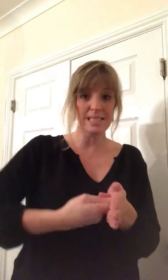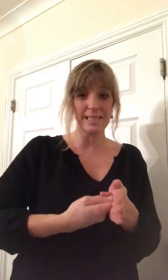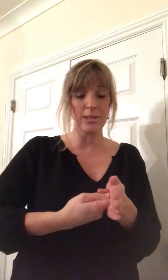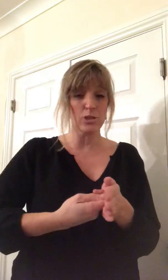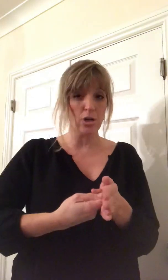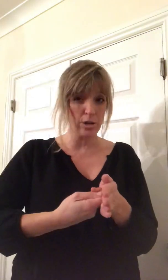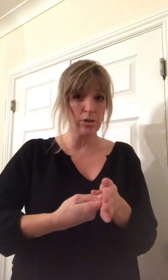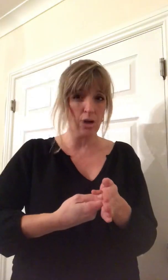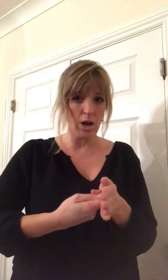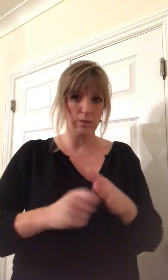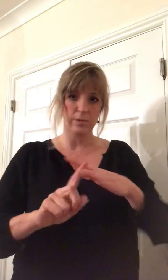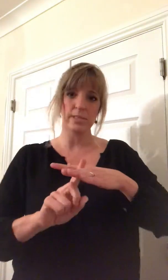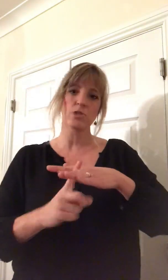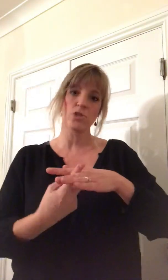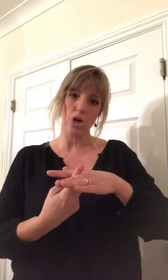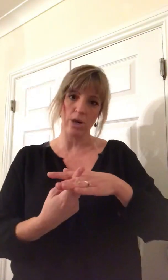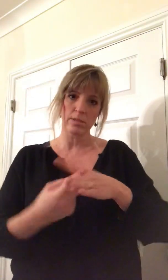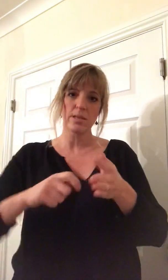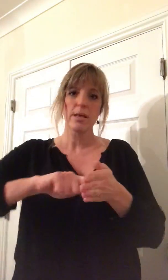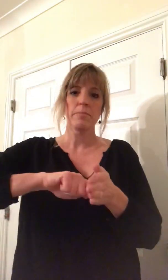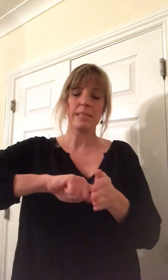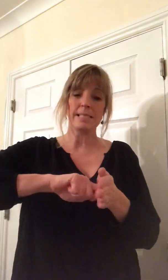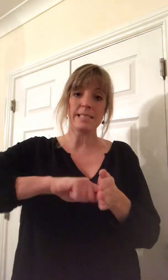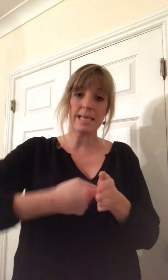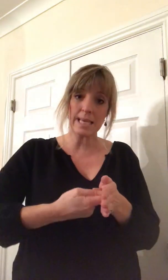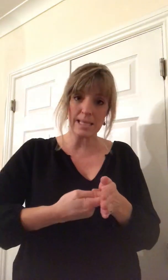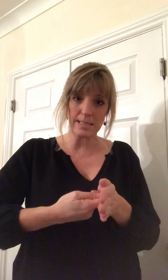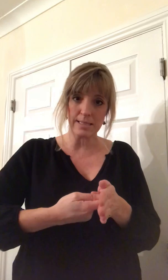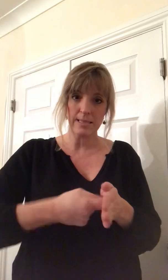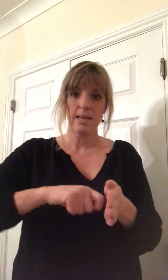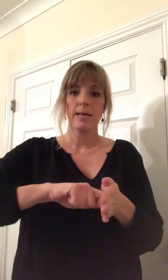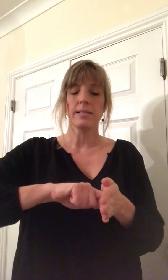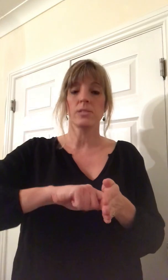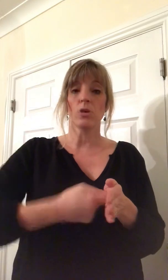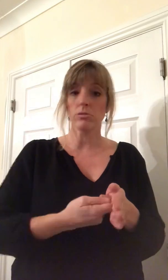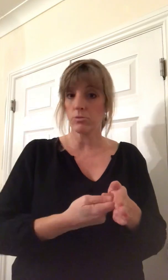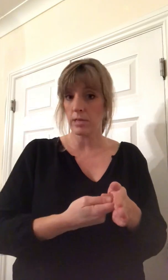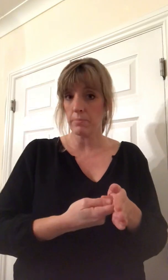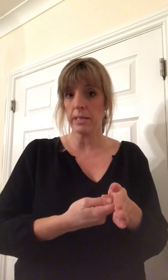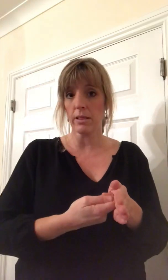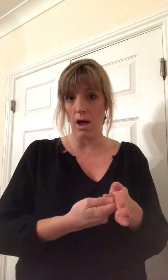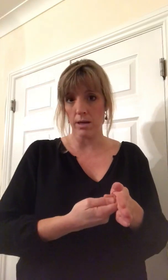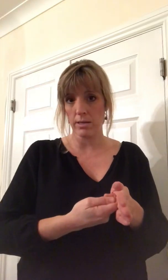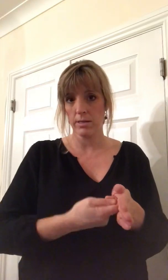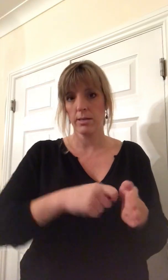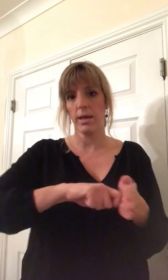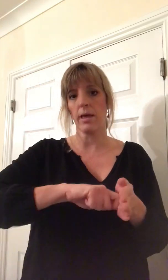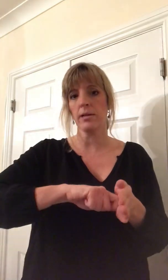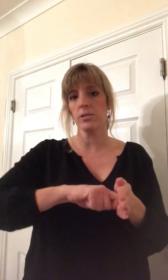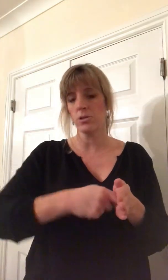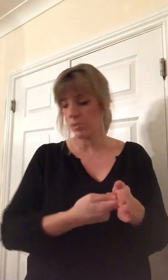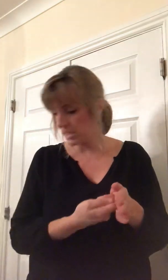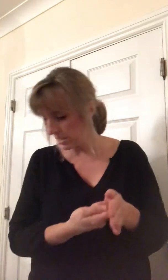is like you're starting your car. Well, this is start, but this is keys. This is also can be lock, okay? So